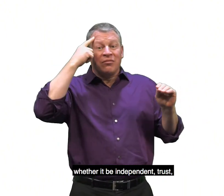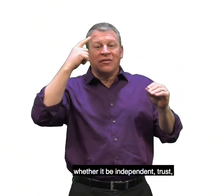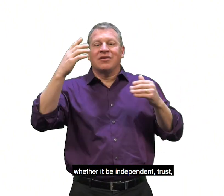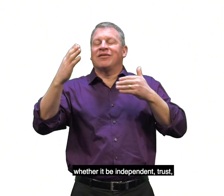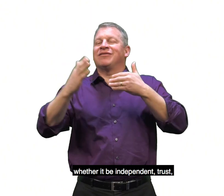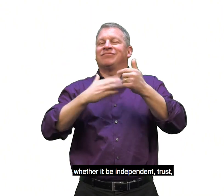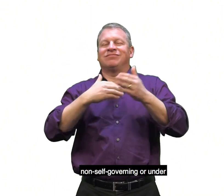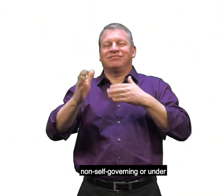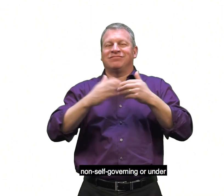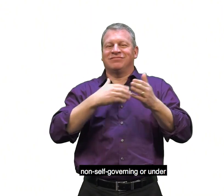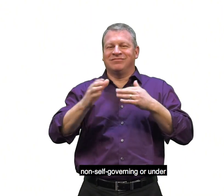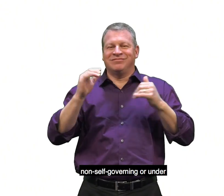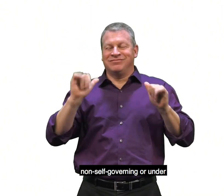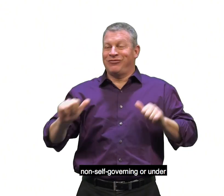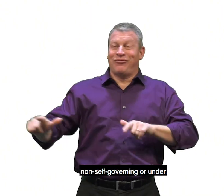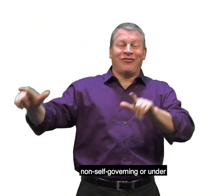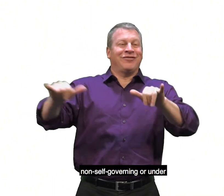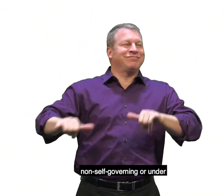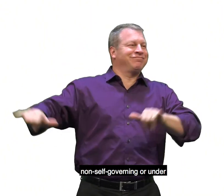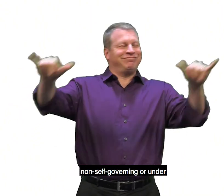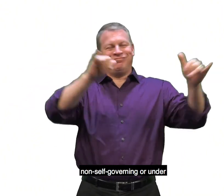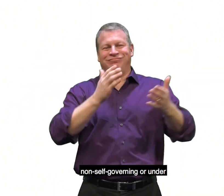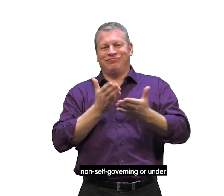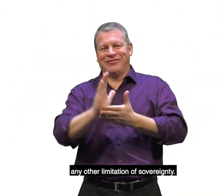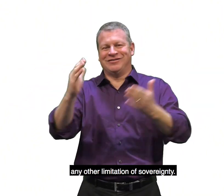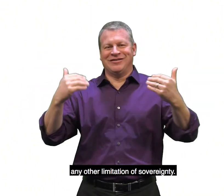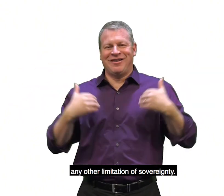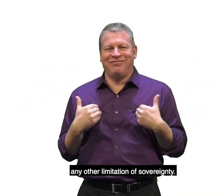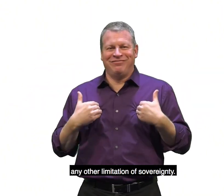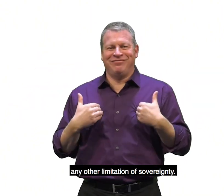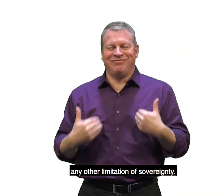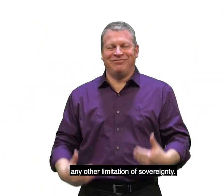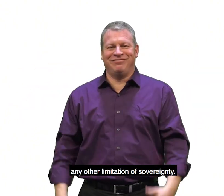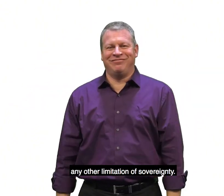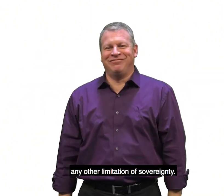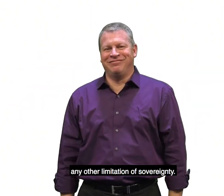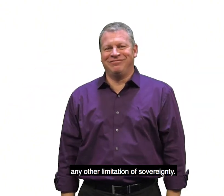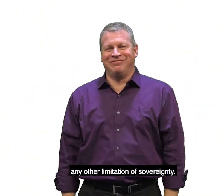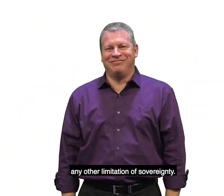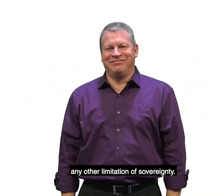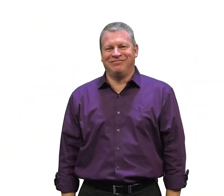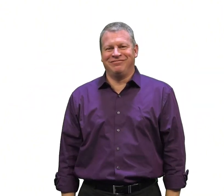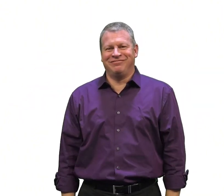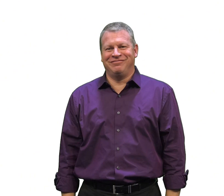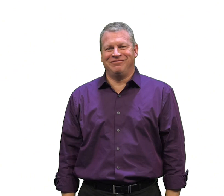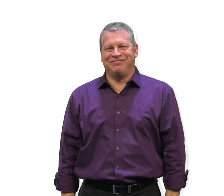independent, trust, non-self-governing, or under any other limitation of sovereignty.